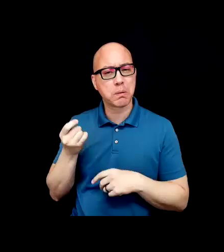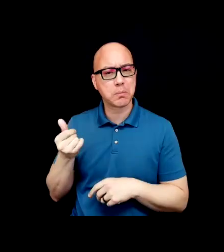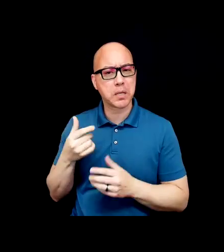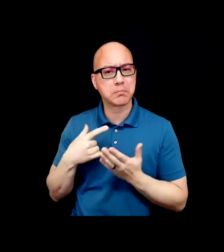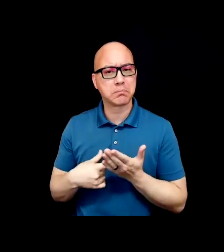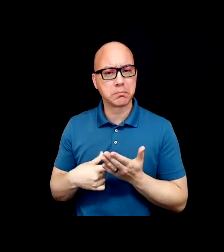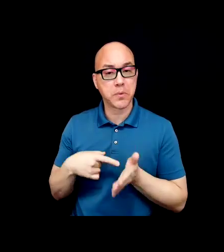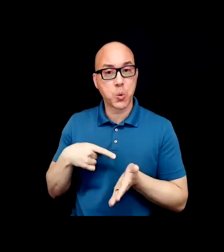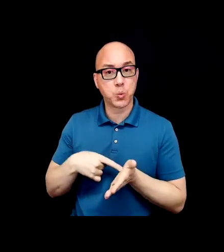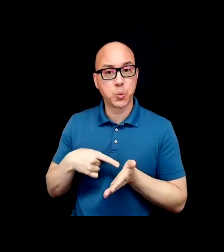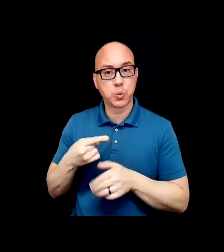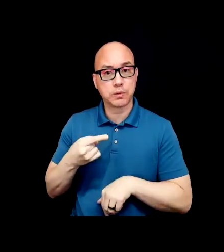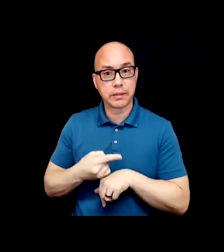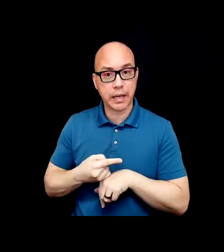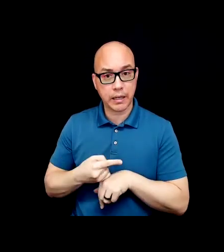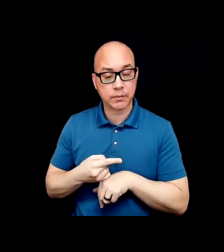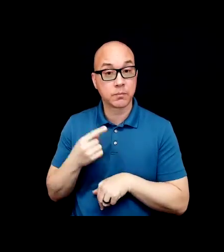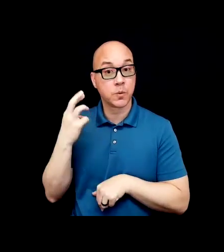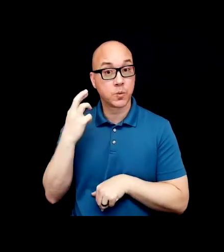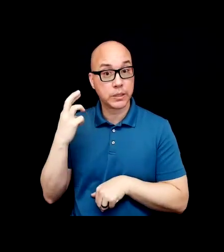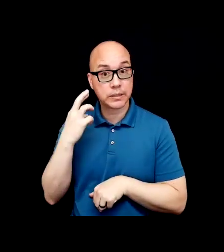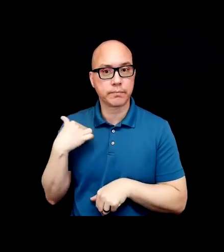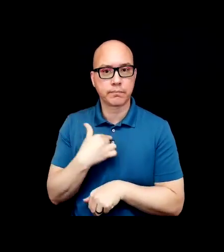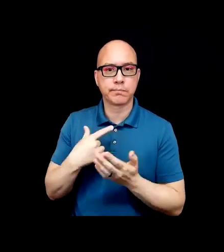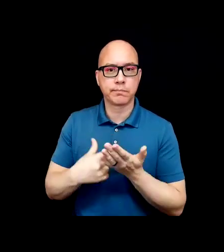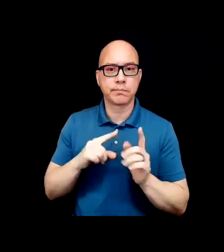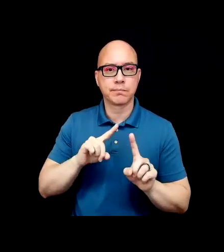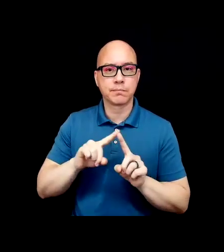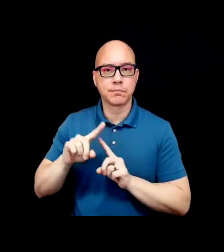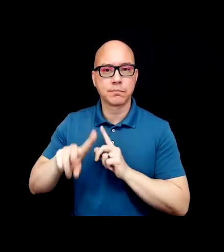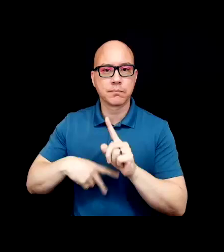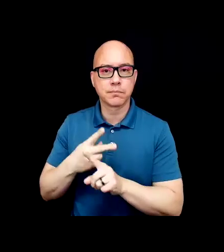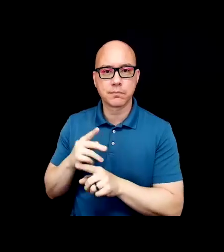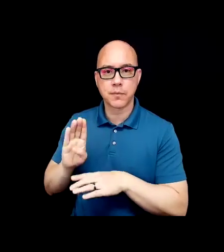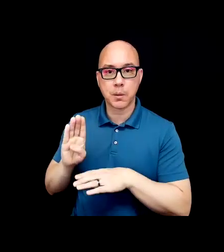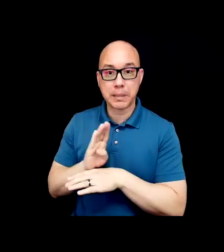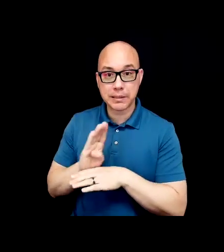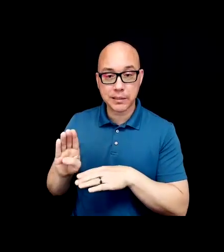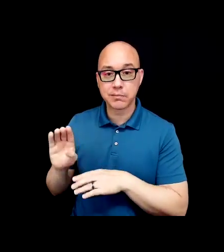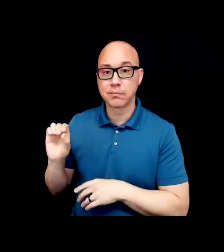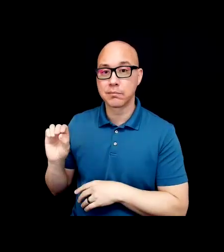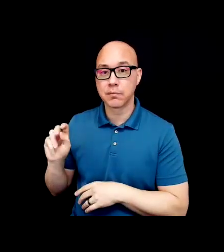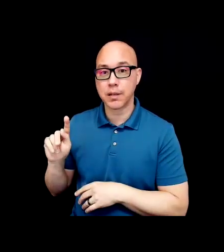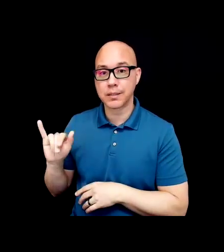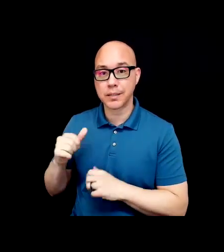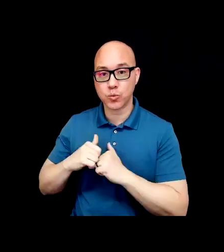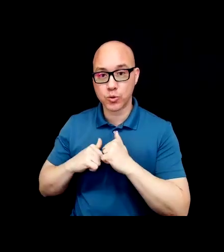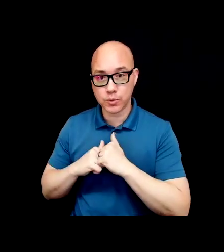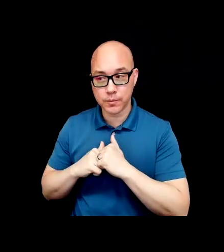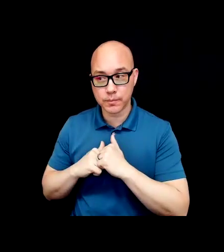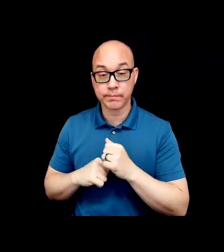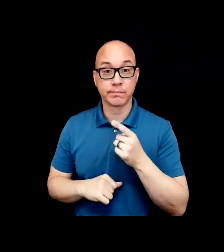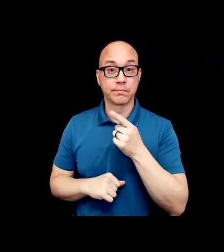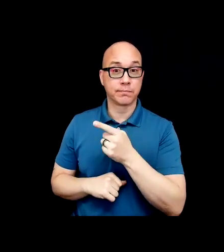talked about the different types of businesses and the different types of entity structures. And so the biggest takeaway from